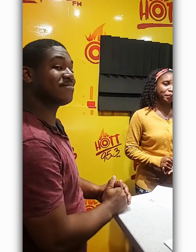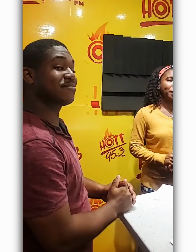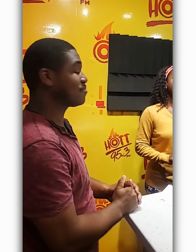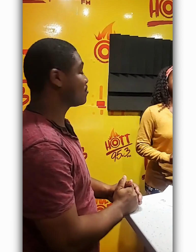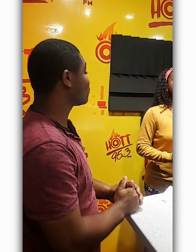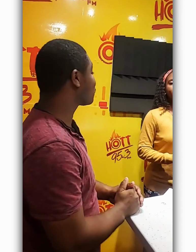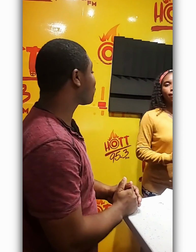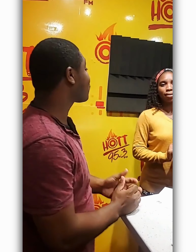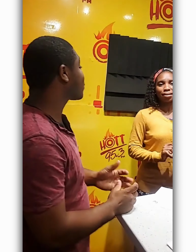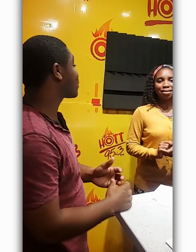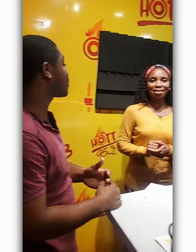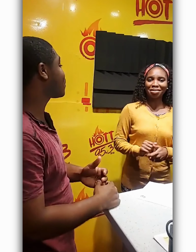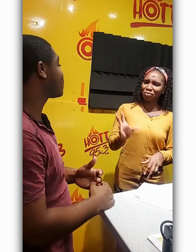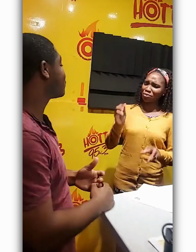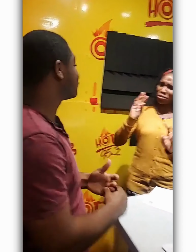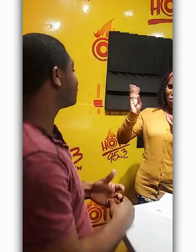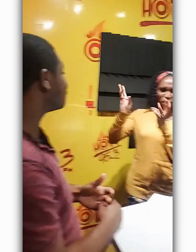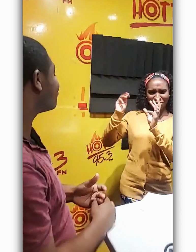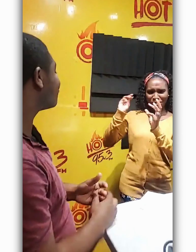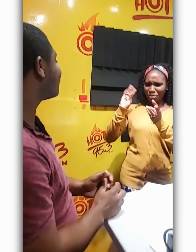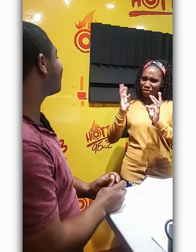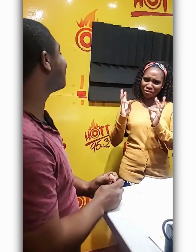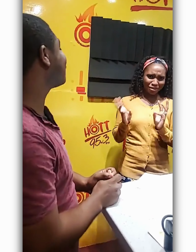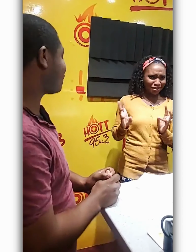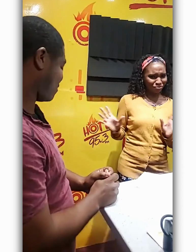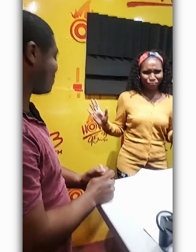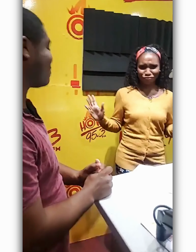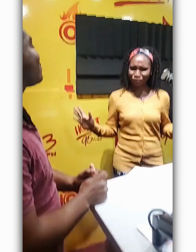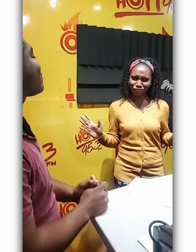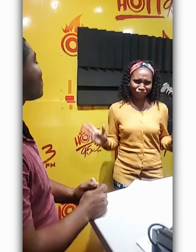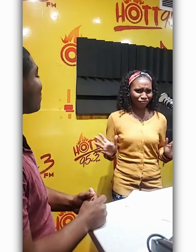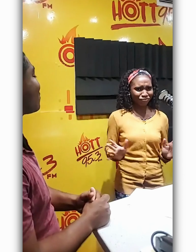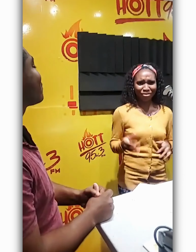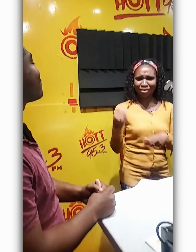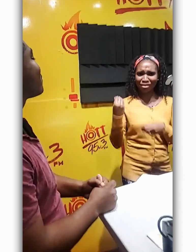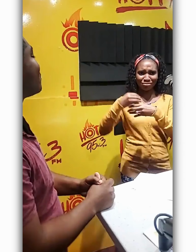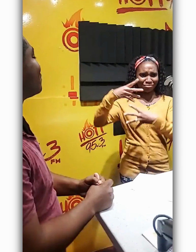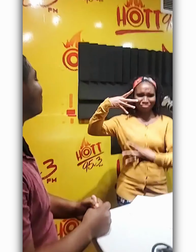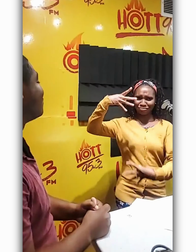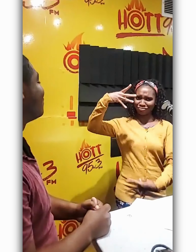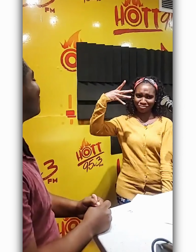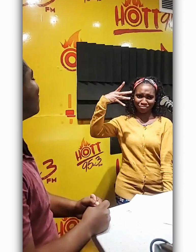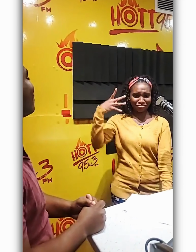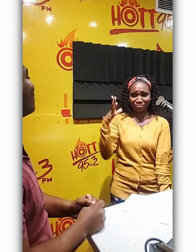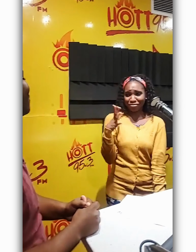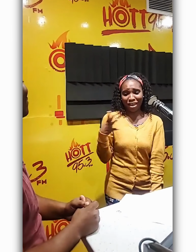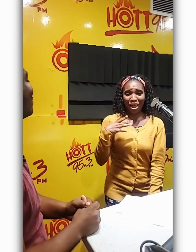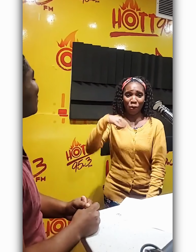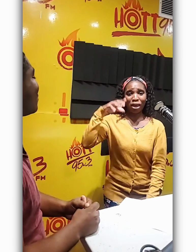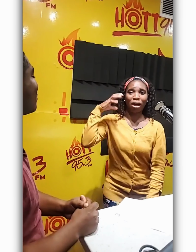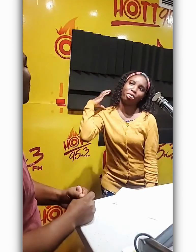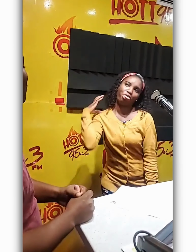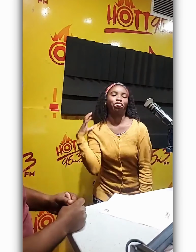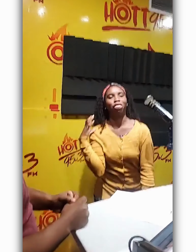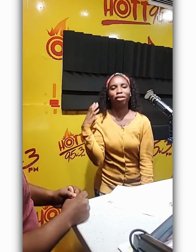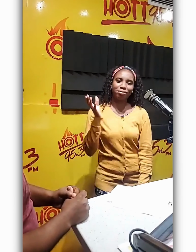is long. Don't worry. Don't worry. Don't worry. Don't mind. The list is long. You're not laboring us, and we